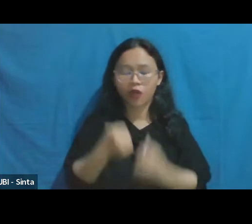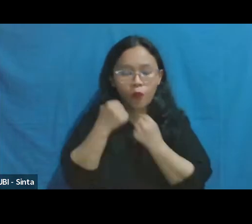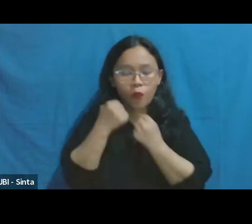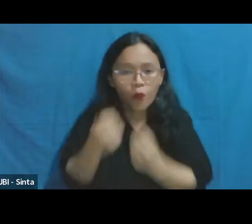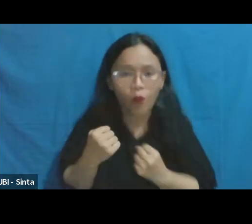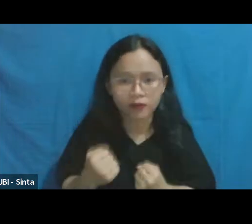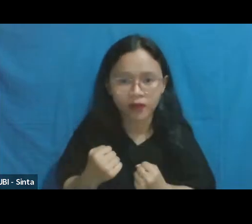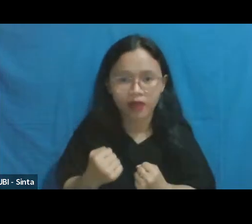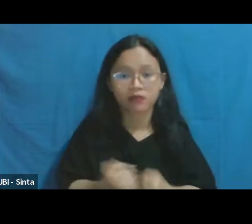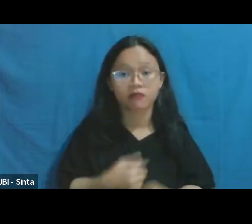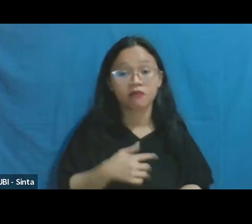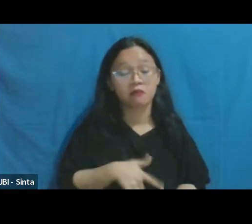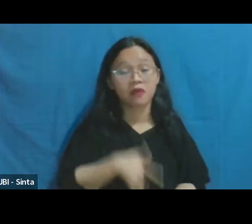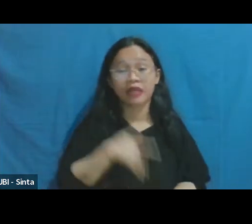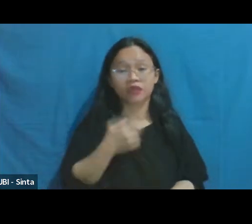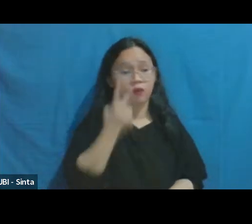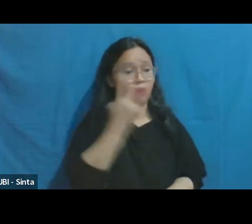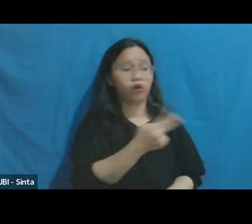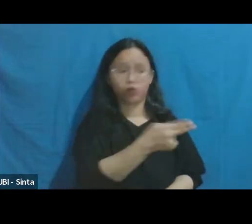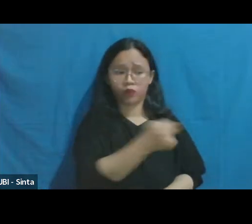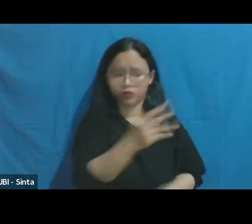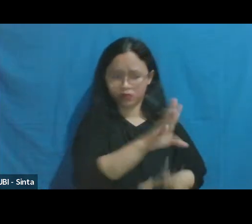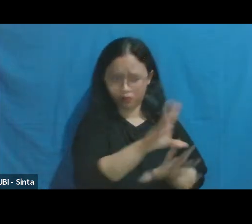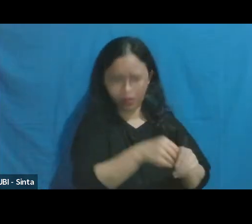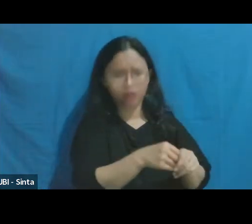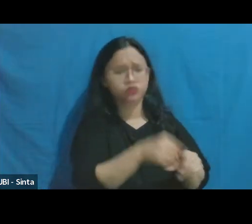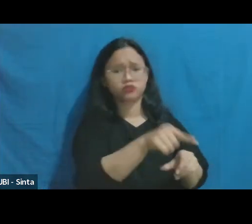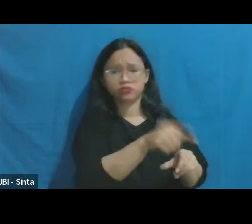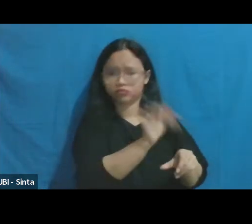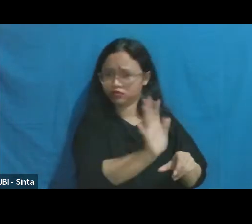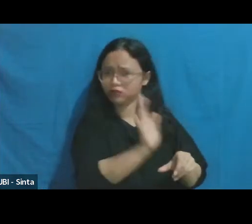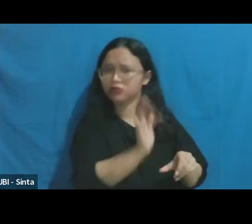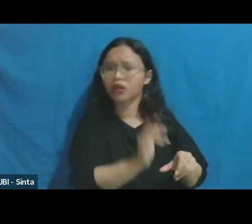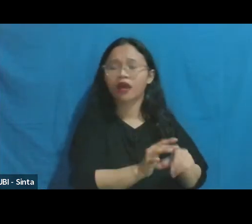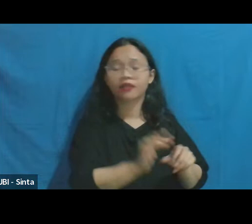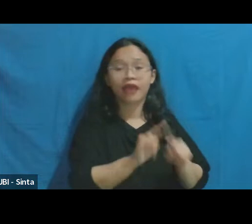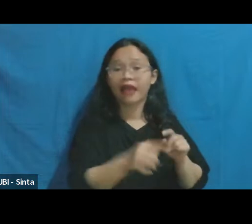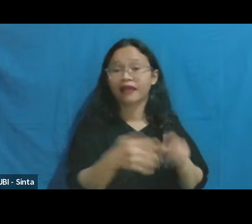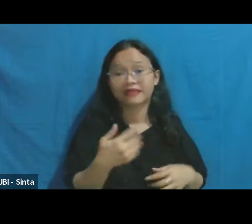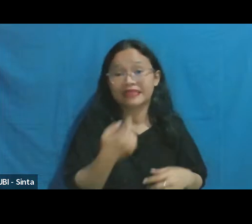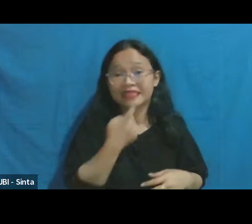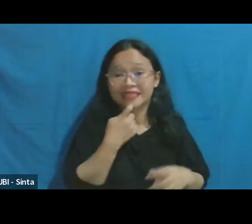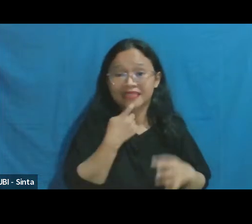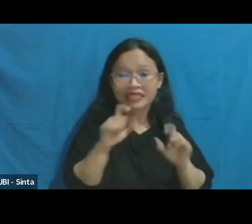and they don't understand the history of this region. And